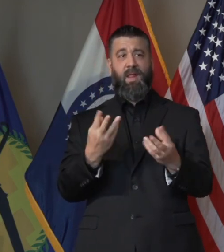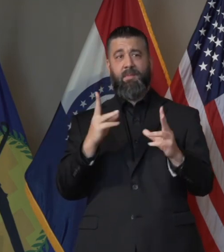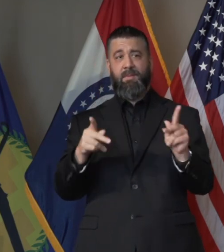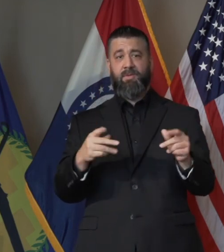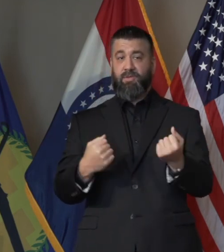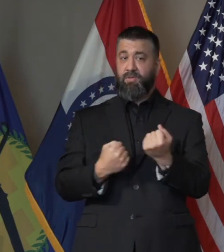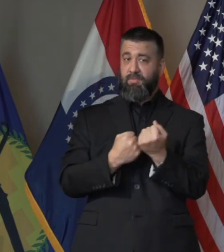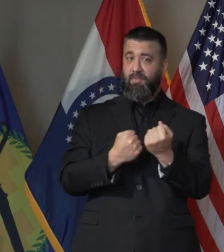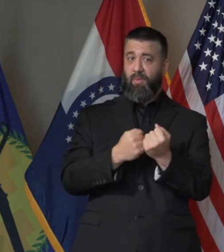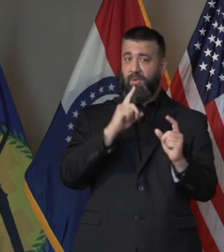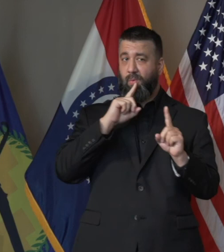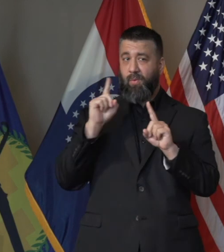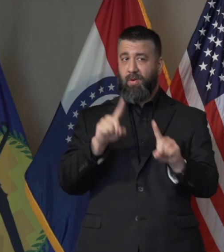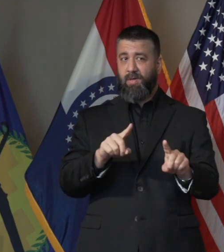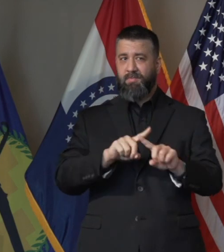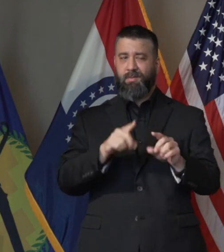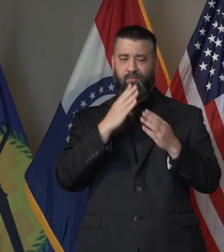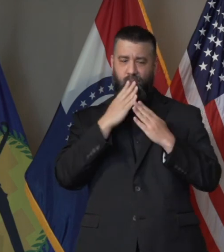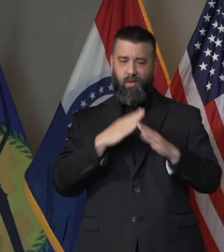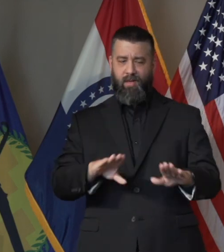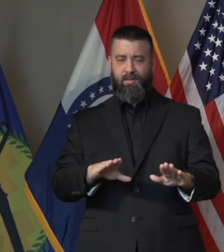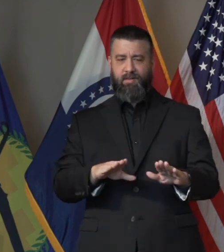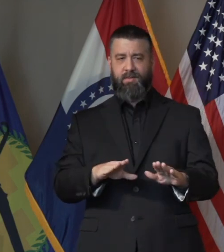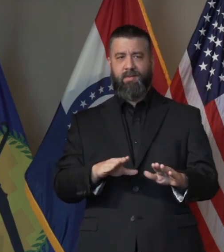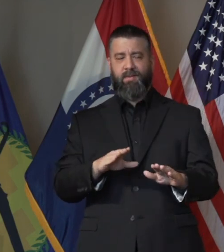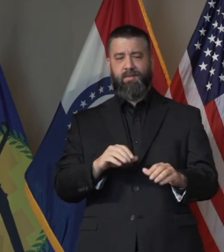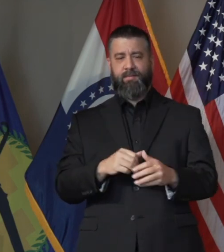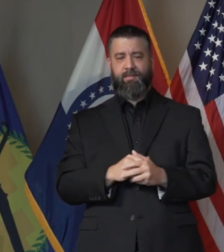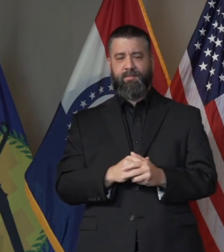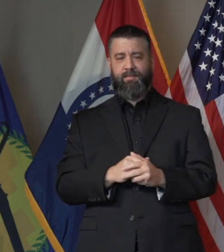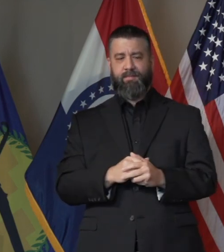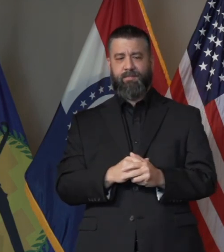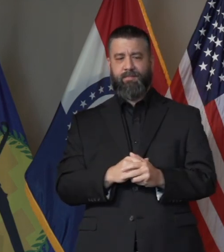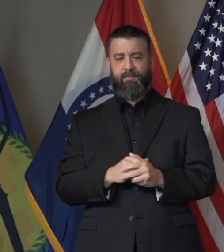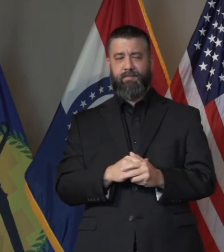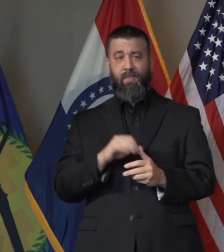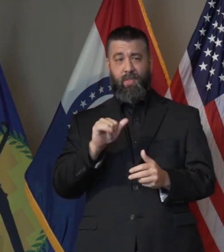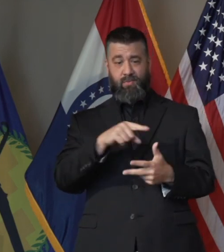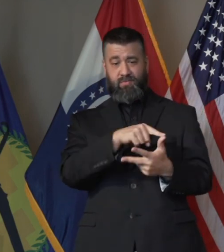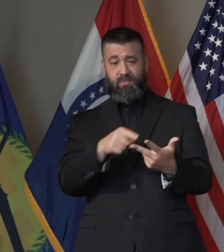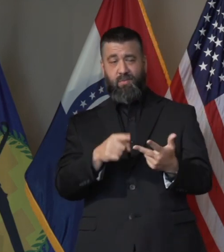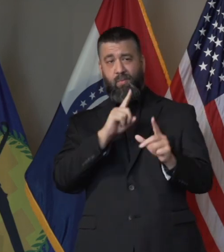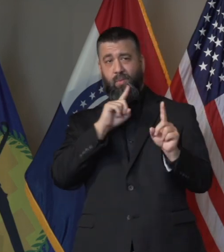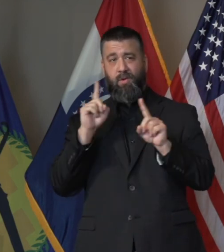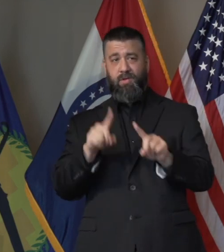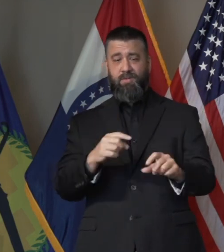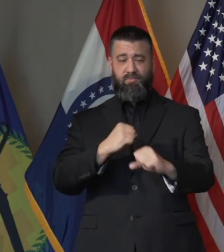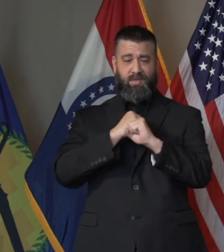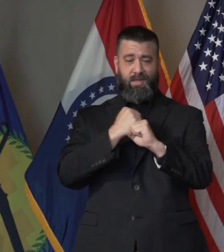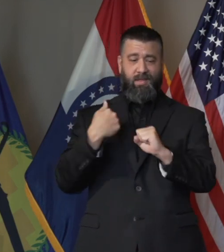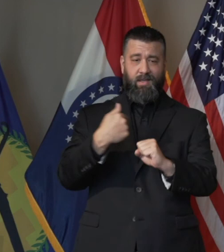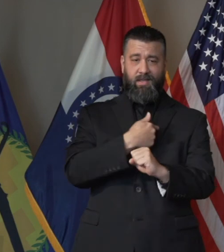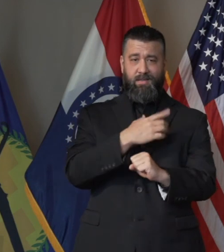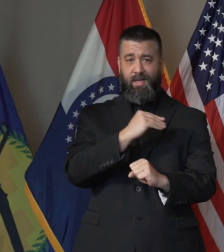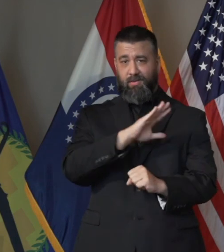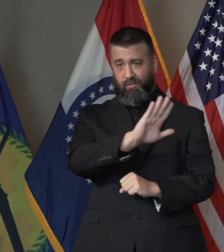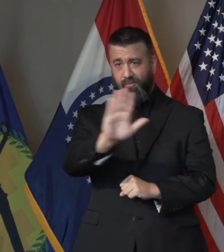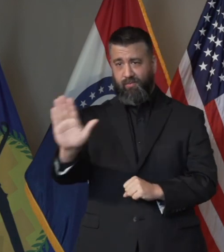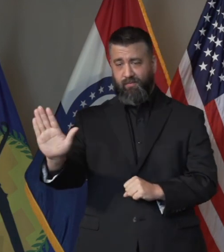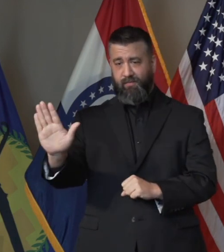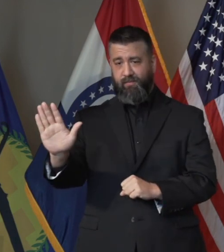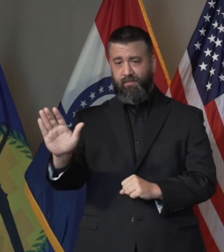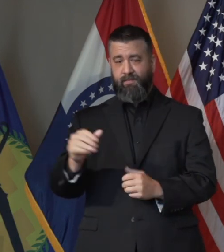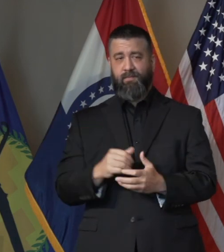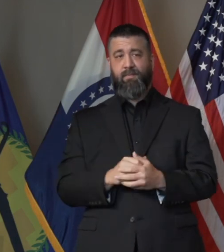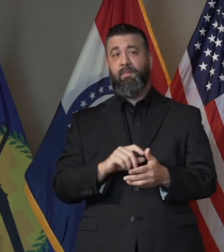support for the orders that would keep us safe in our community and protect the health and welfare of St. Louis County residents.